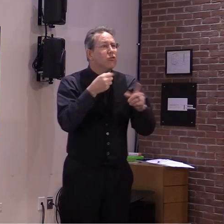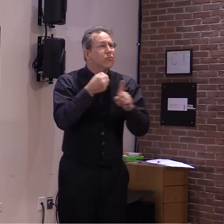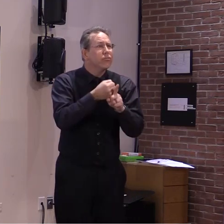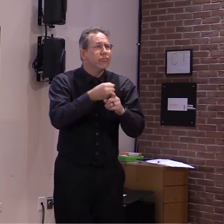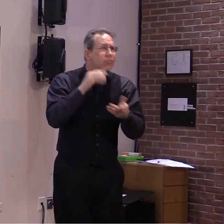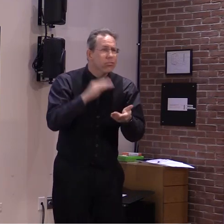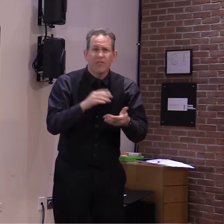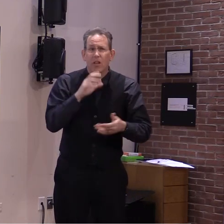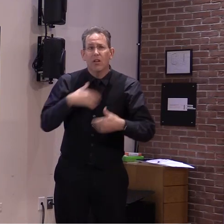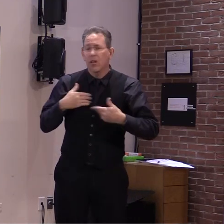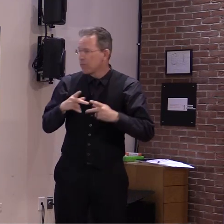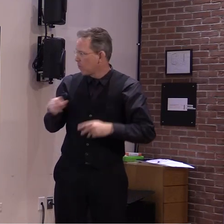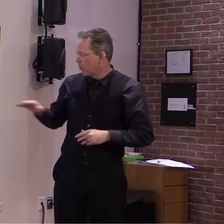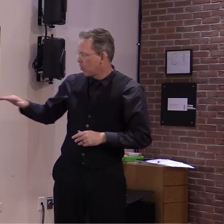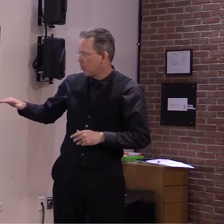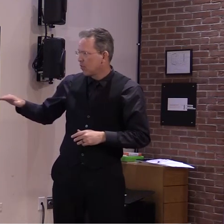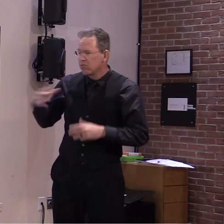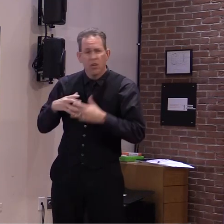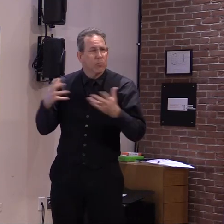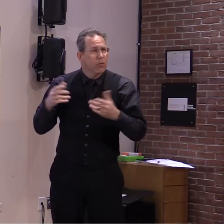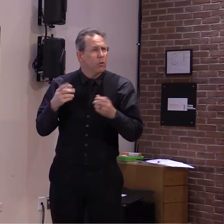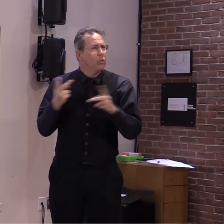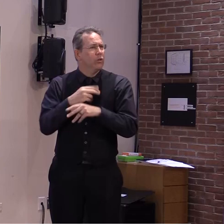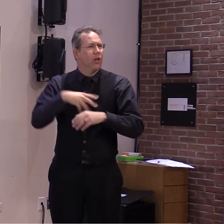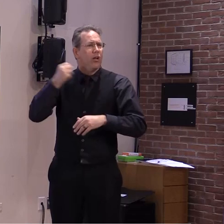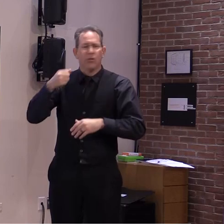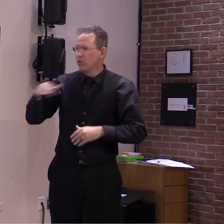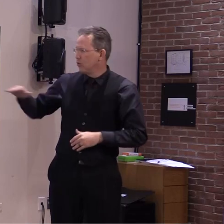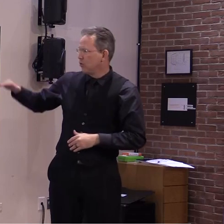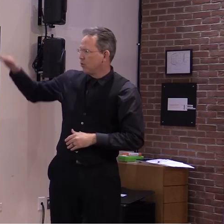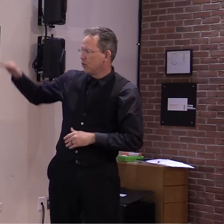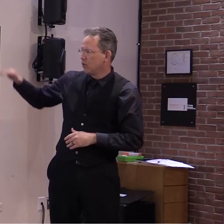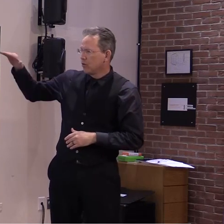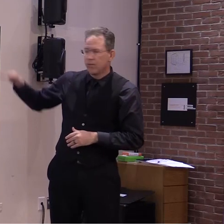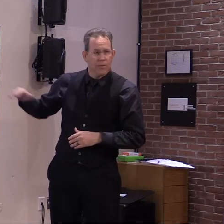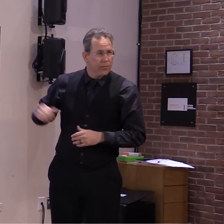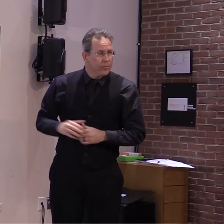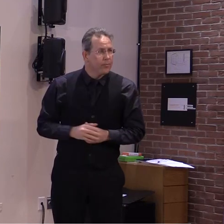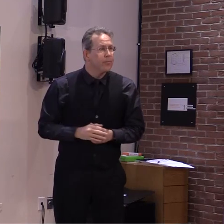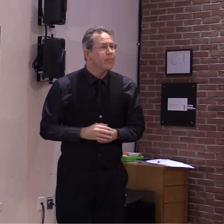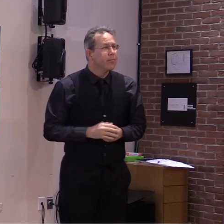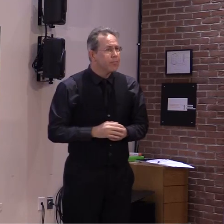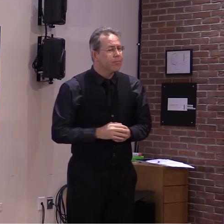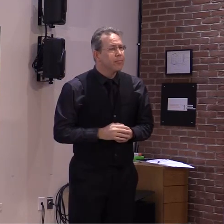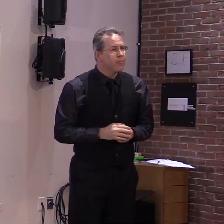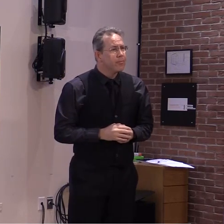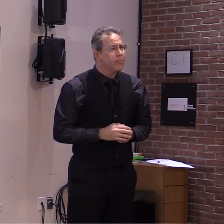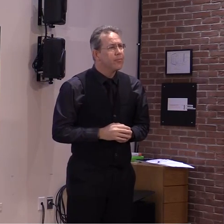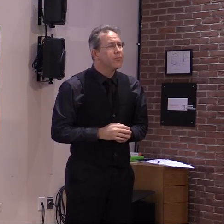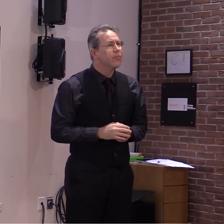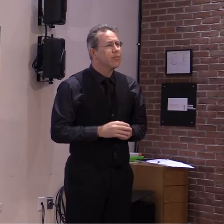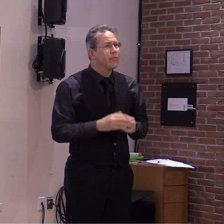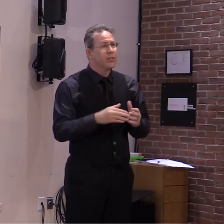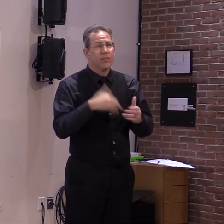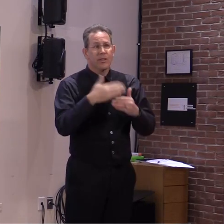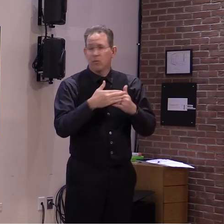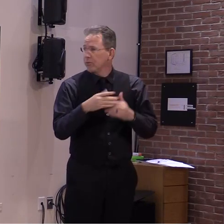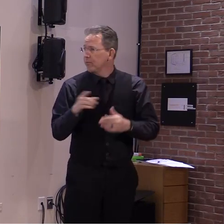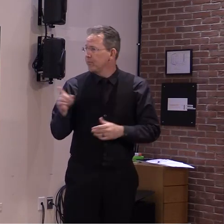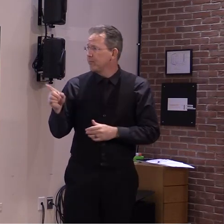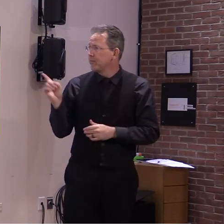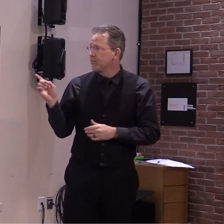their late 20s, but particularly those in their teenage years and 18-year-old to 24-year-olds. So as the governor